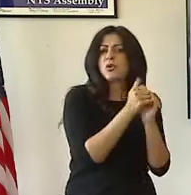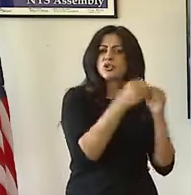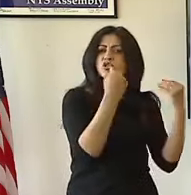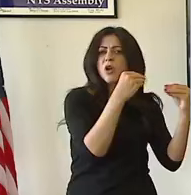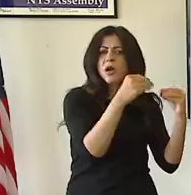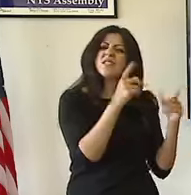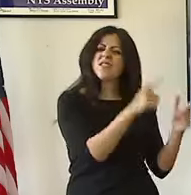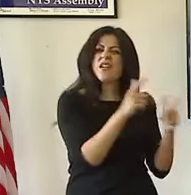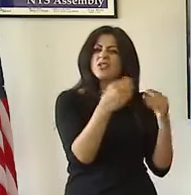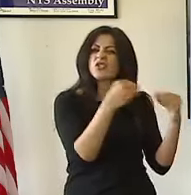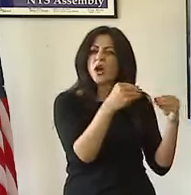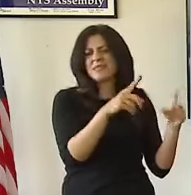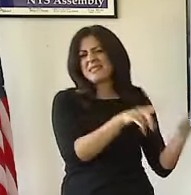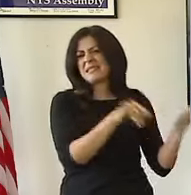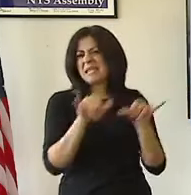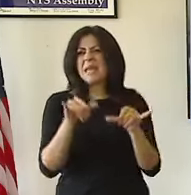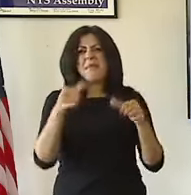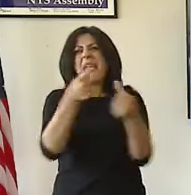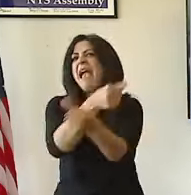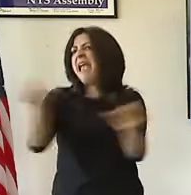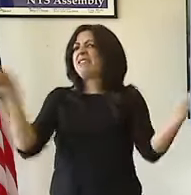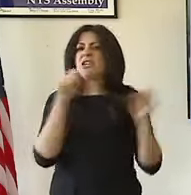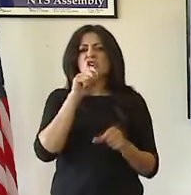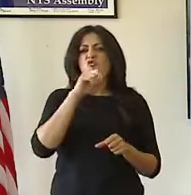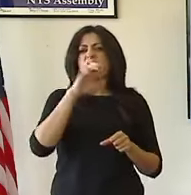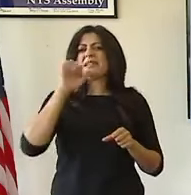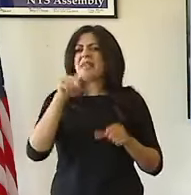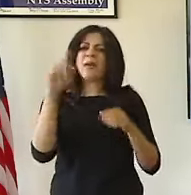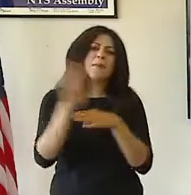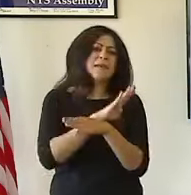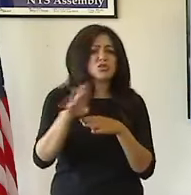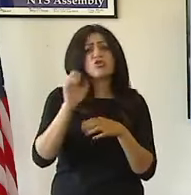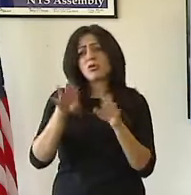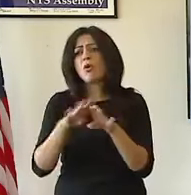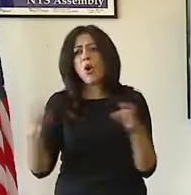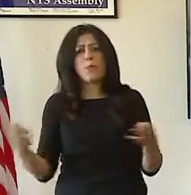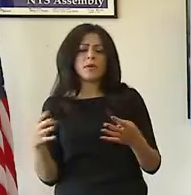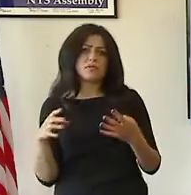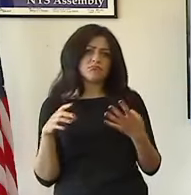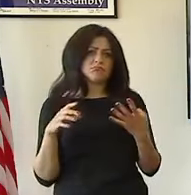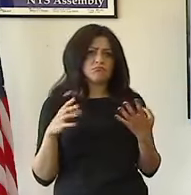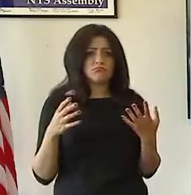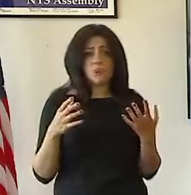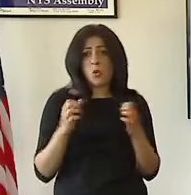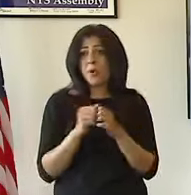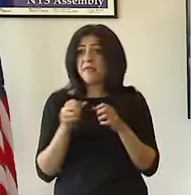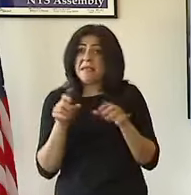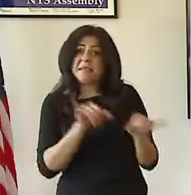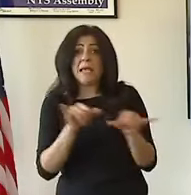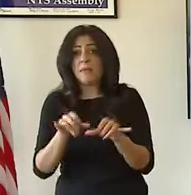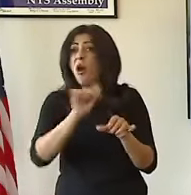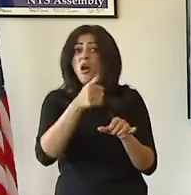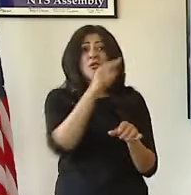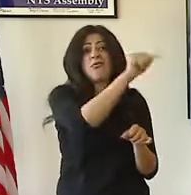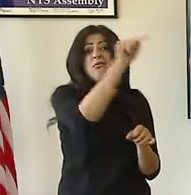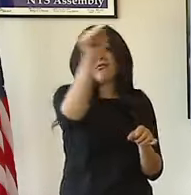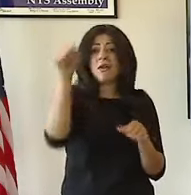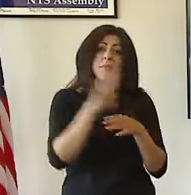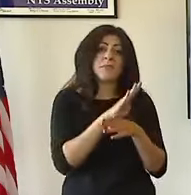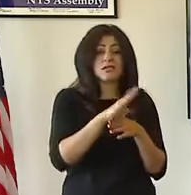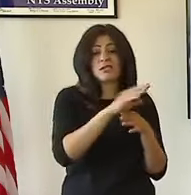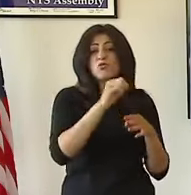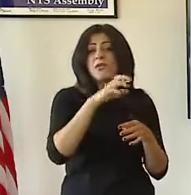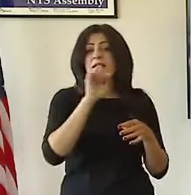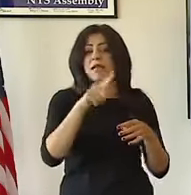Dutchess County, certainly as the same as every other retail business, and they should be able to open in concert with those other retail businesses. Lori, is phase